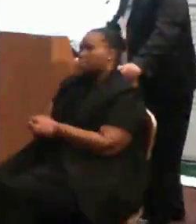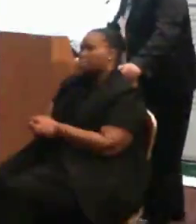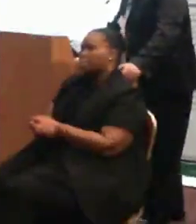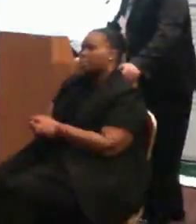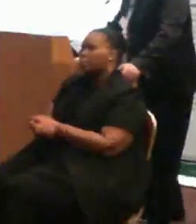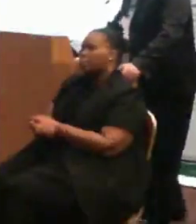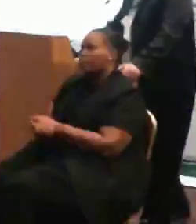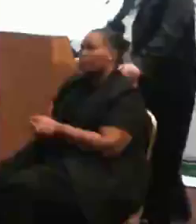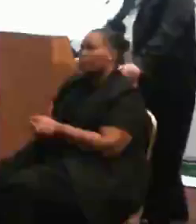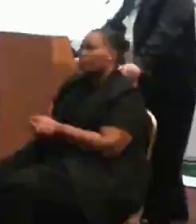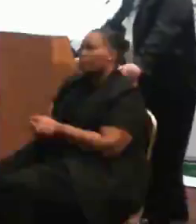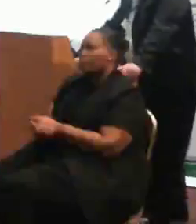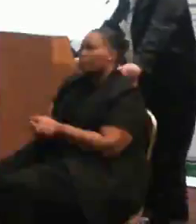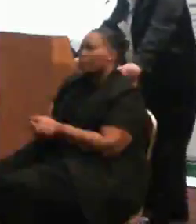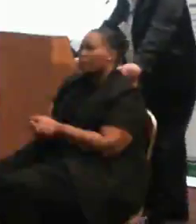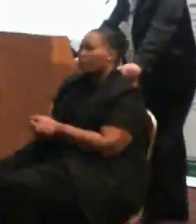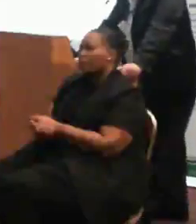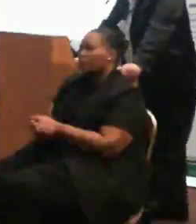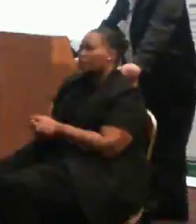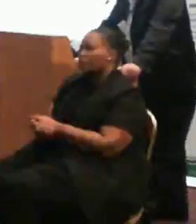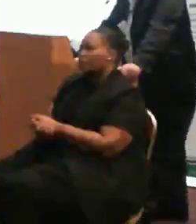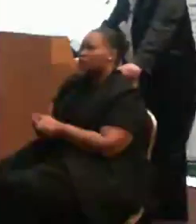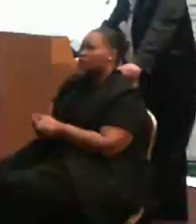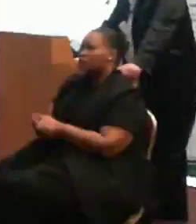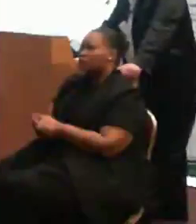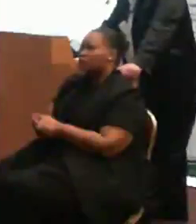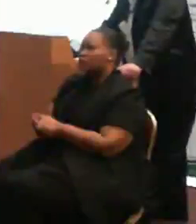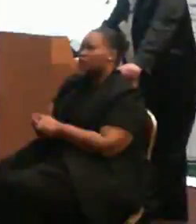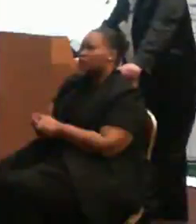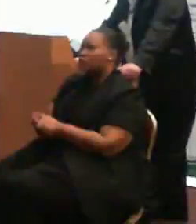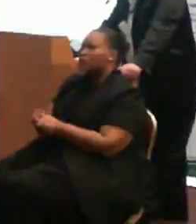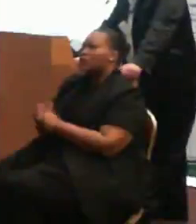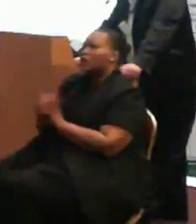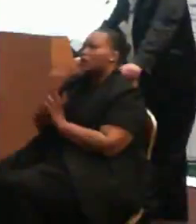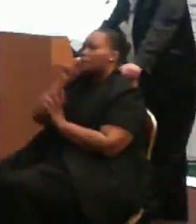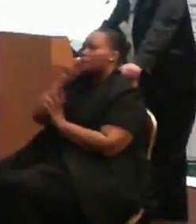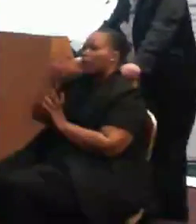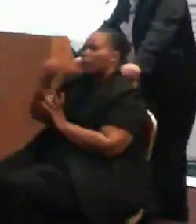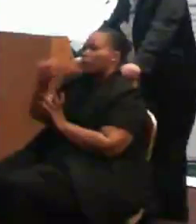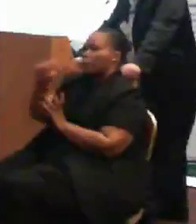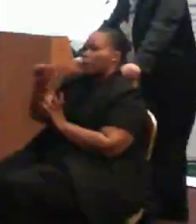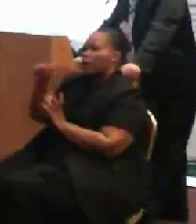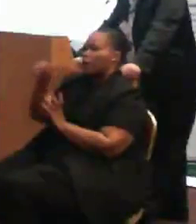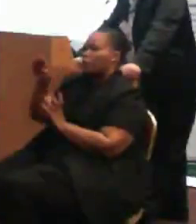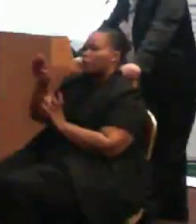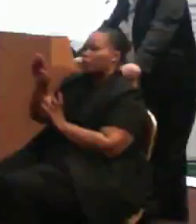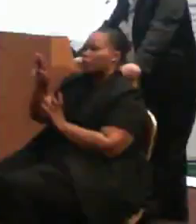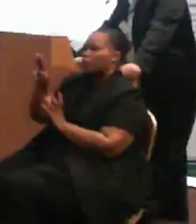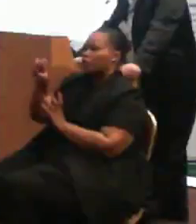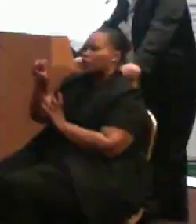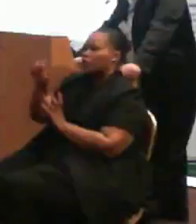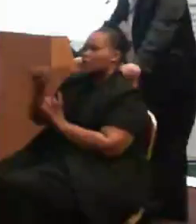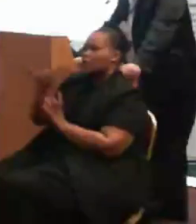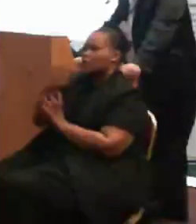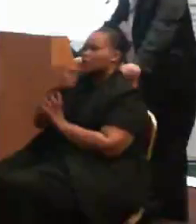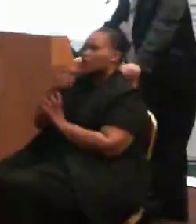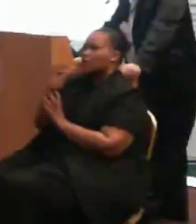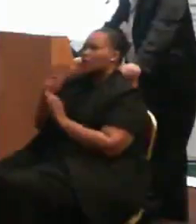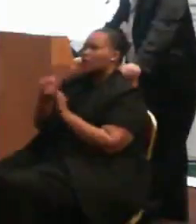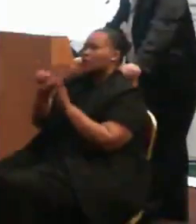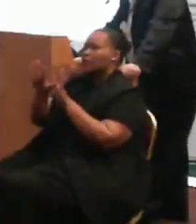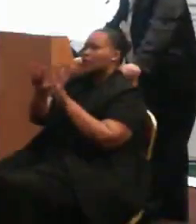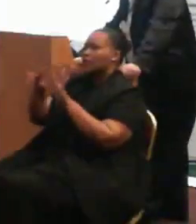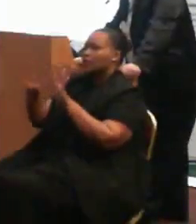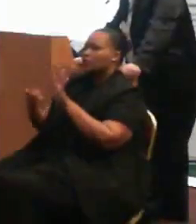The facts. Part 2. Mr. Mabuza, the chairman, Eskom is at least 10,000